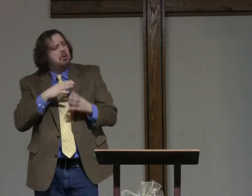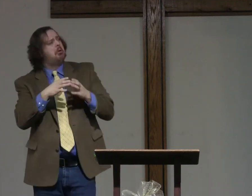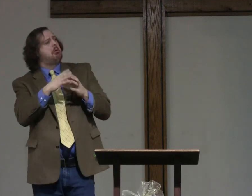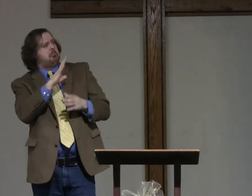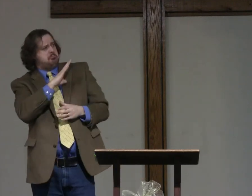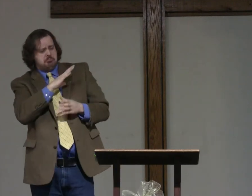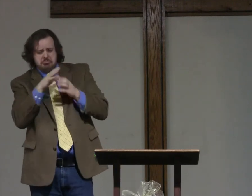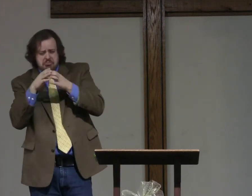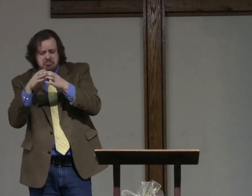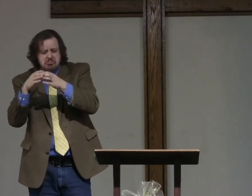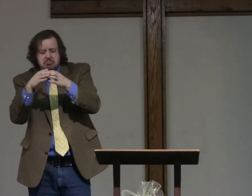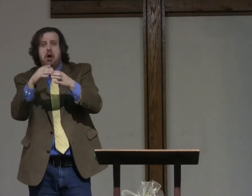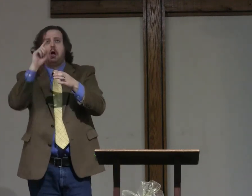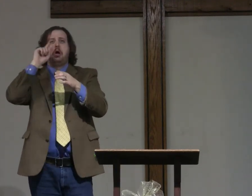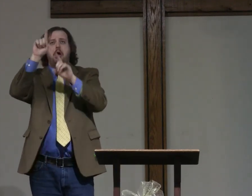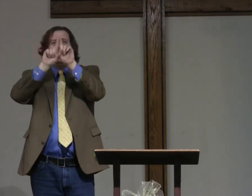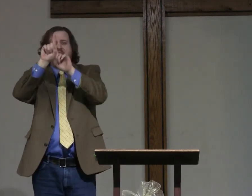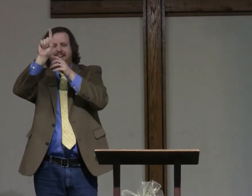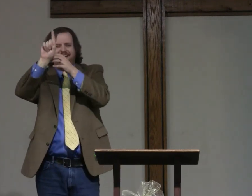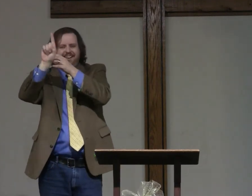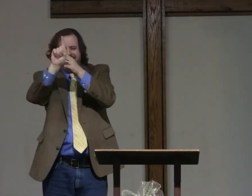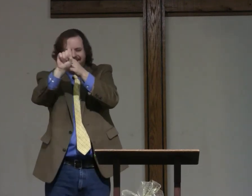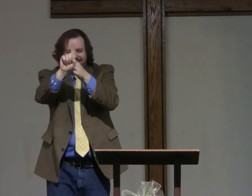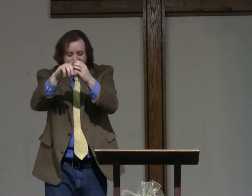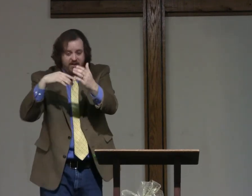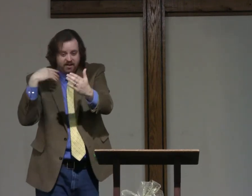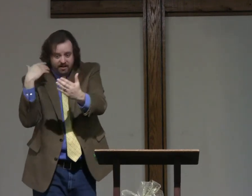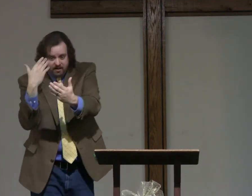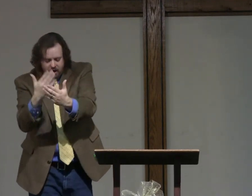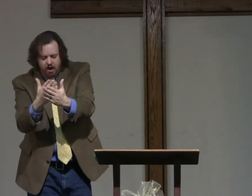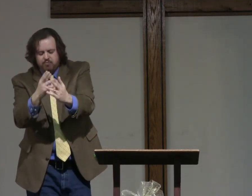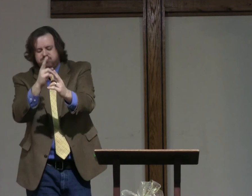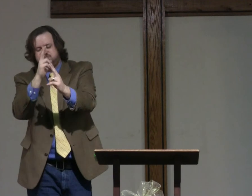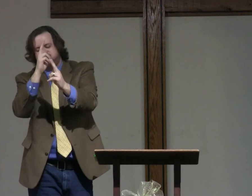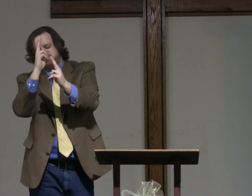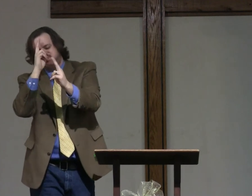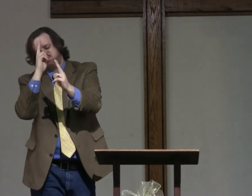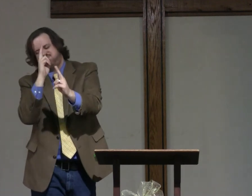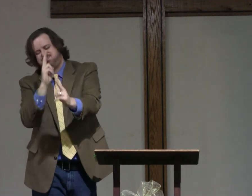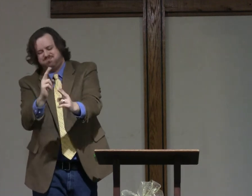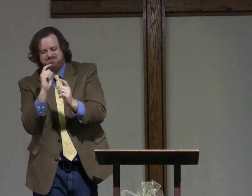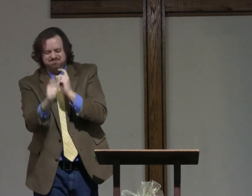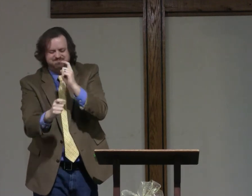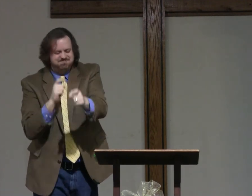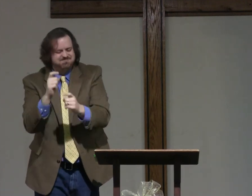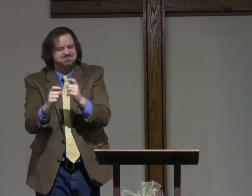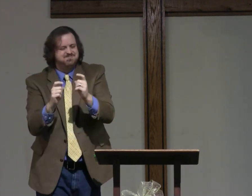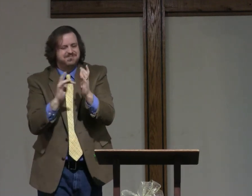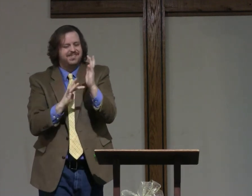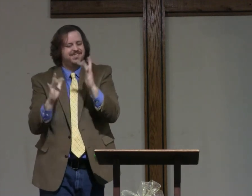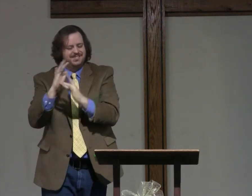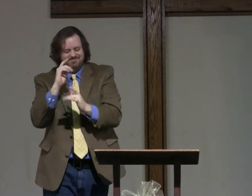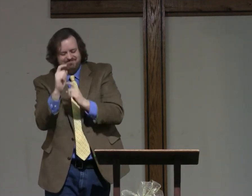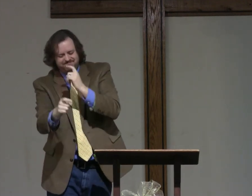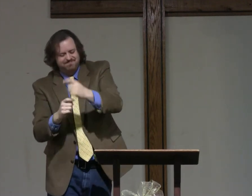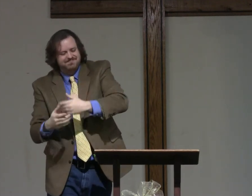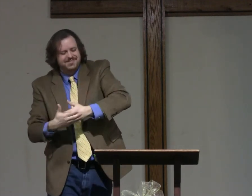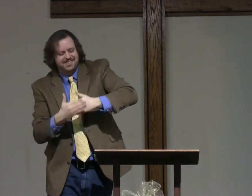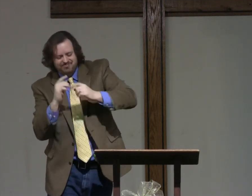And the wise men said, and the wise men agreed to do this, and so they followed the star, and when they got there, they honored Jesus with their